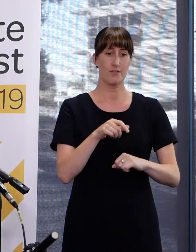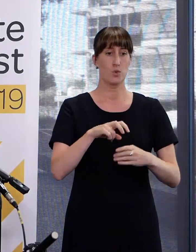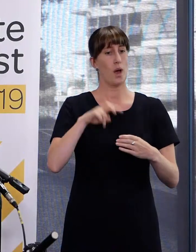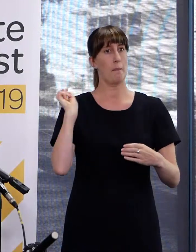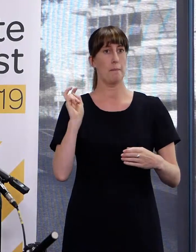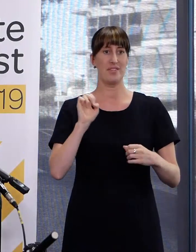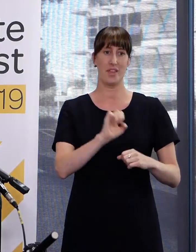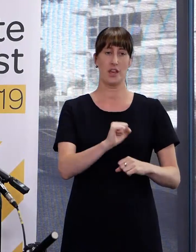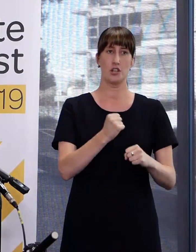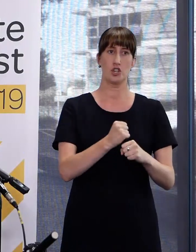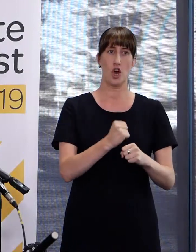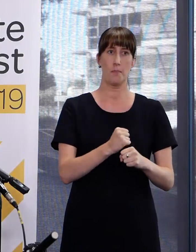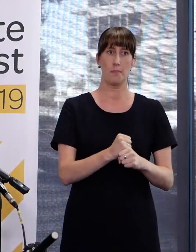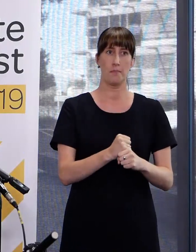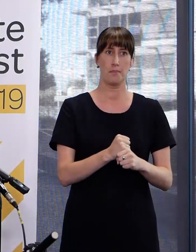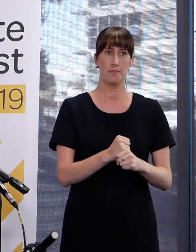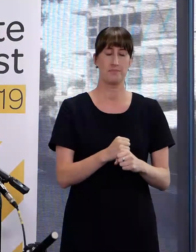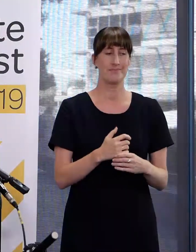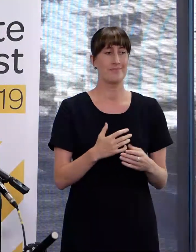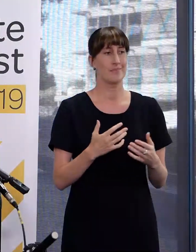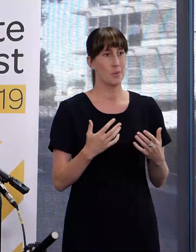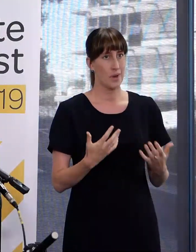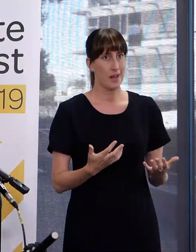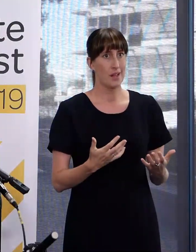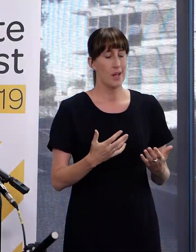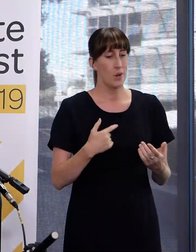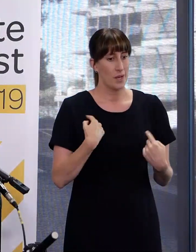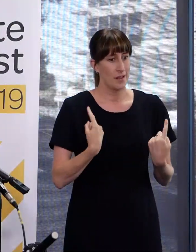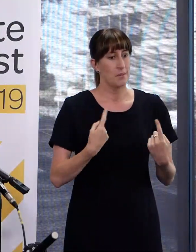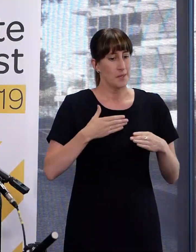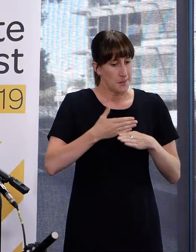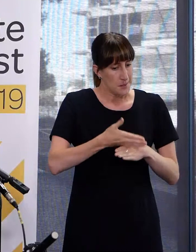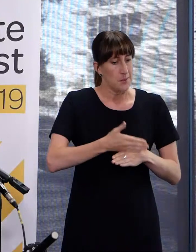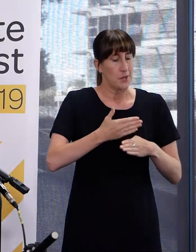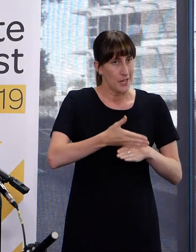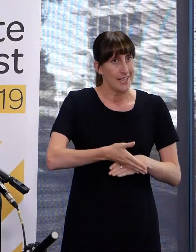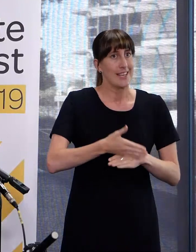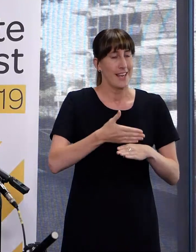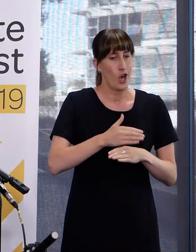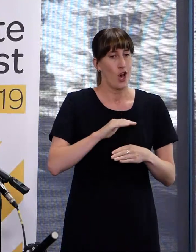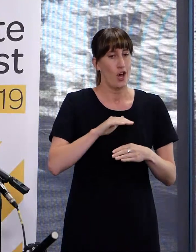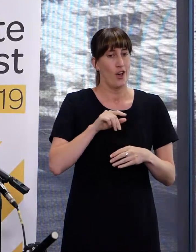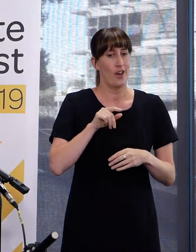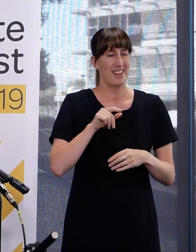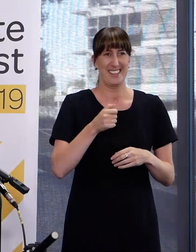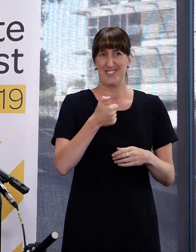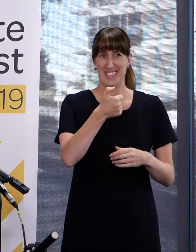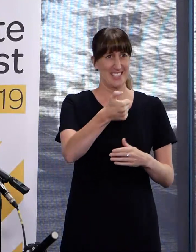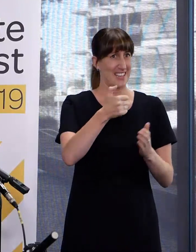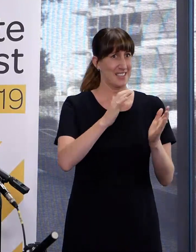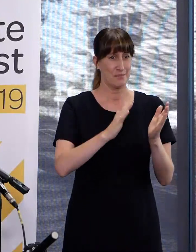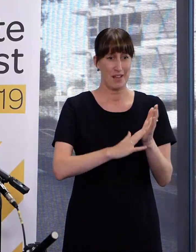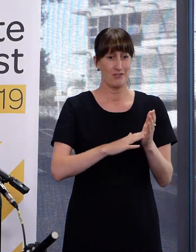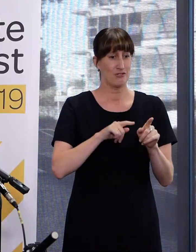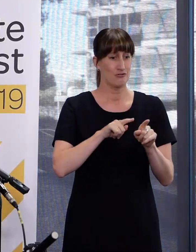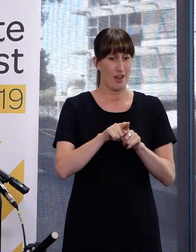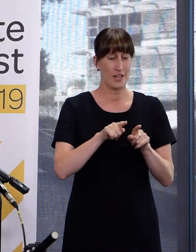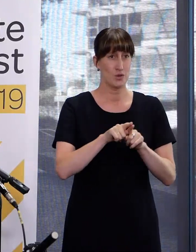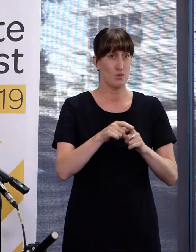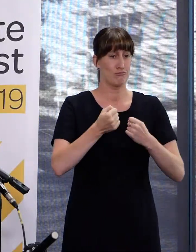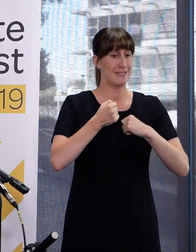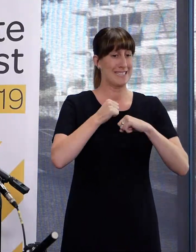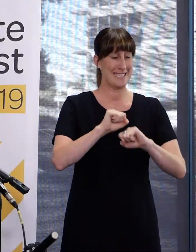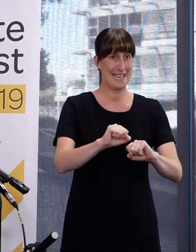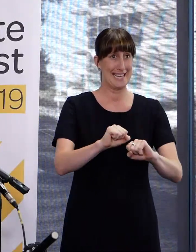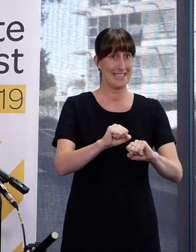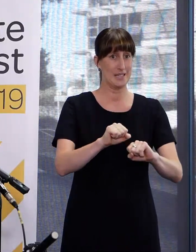is we have been working hard, very hard, as have they over the last 6 months, to protect them